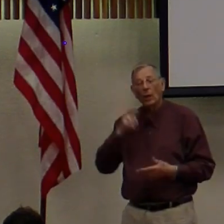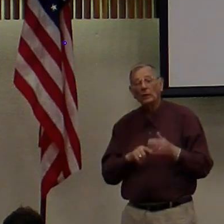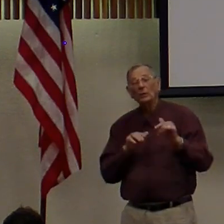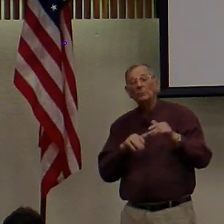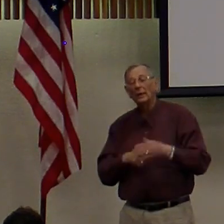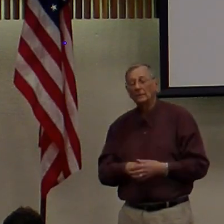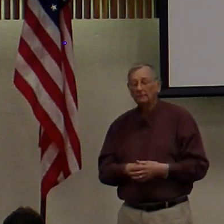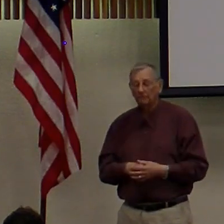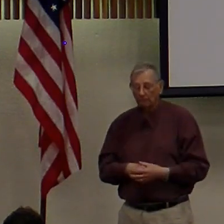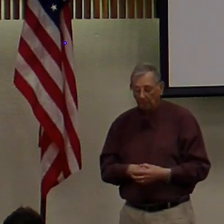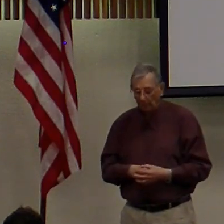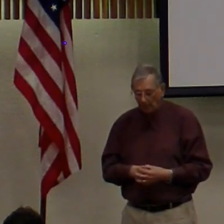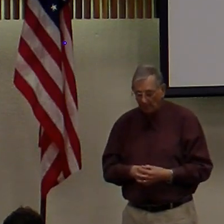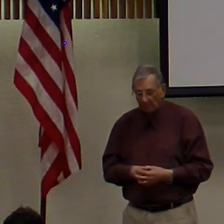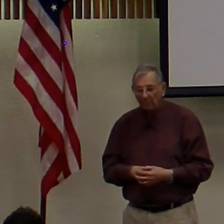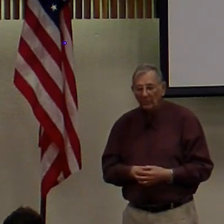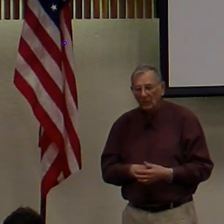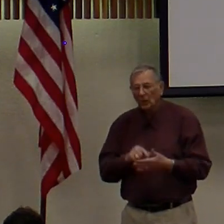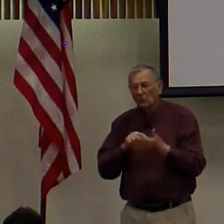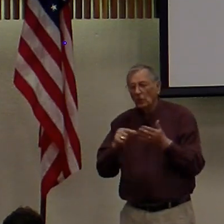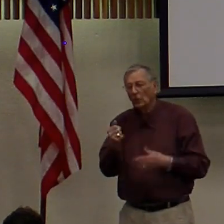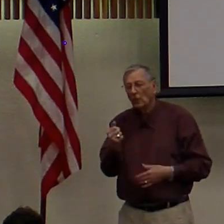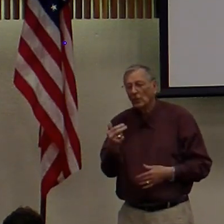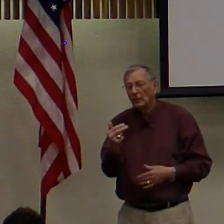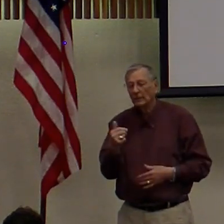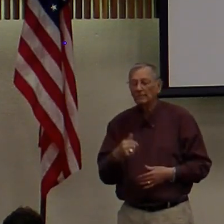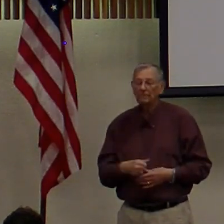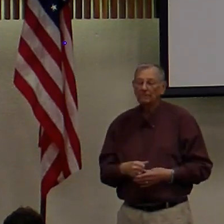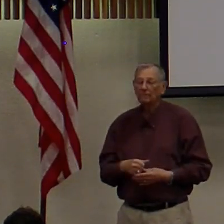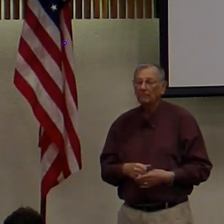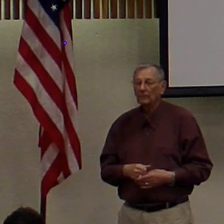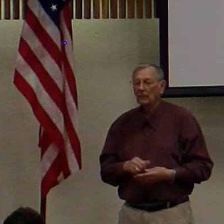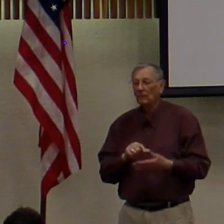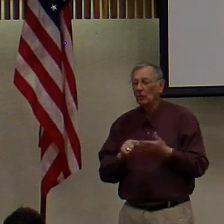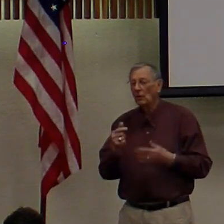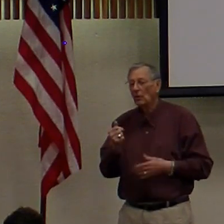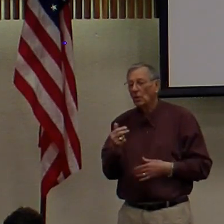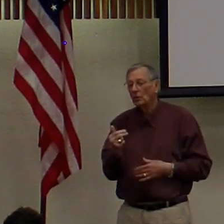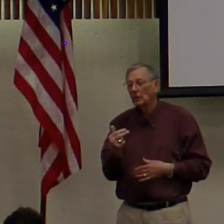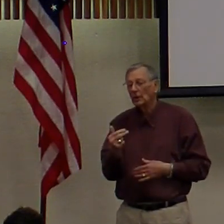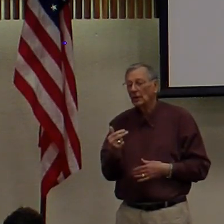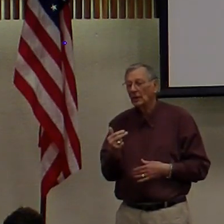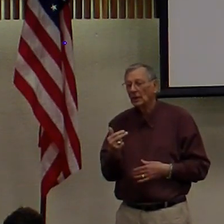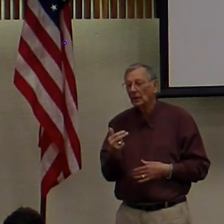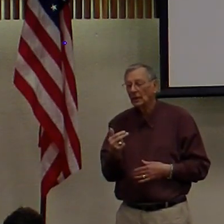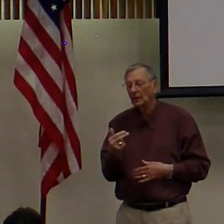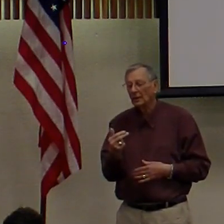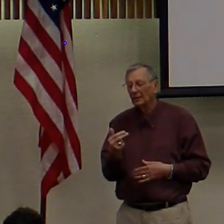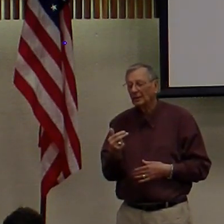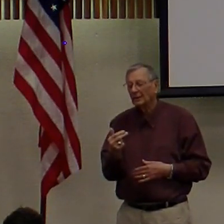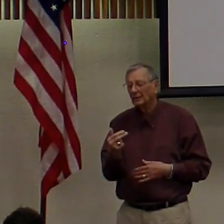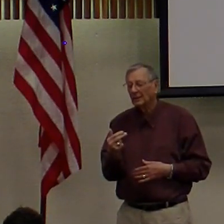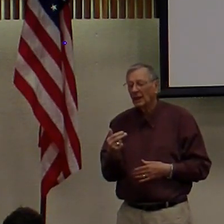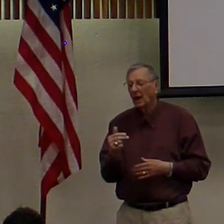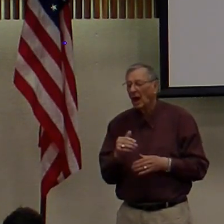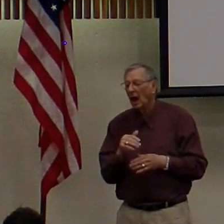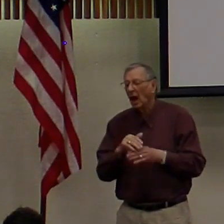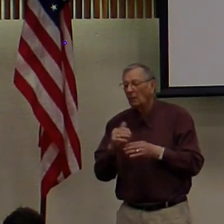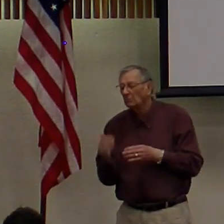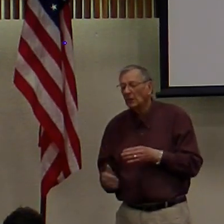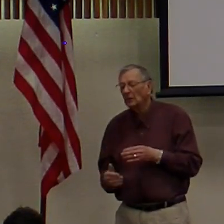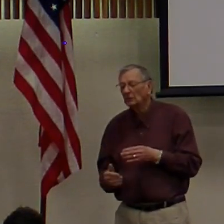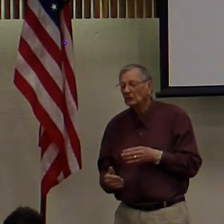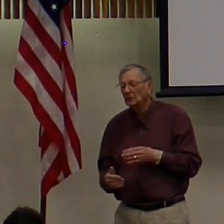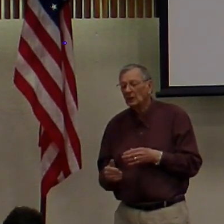expect. Look at verse 13. In verse 13, but to the degree that you